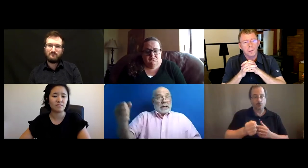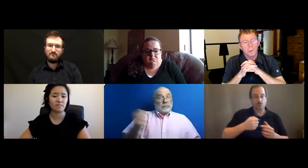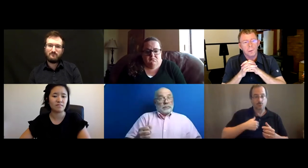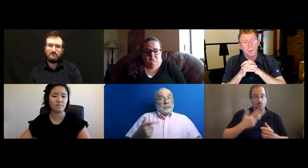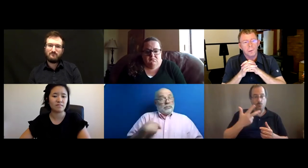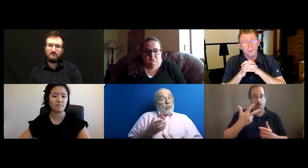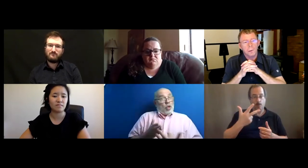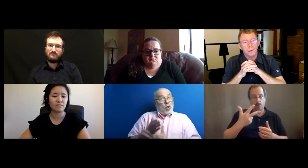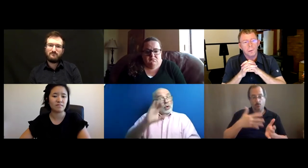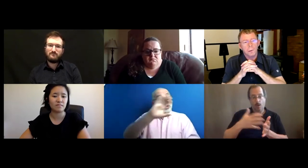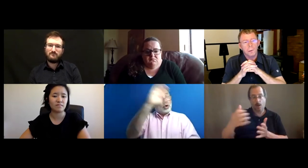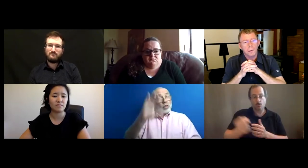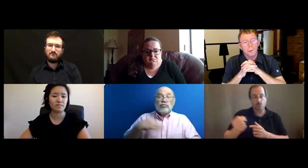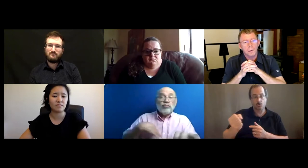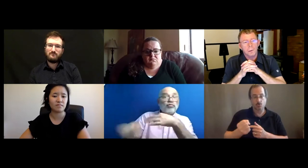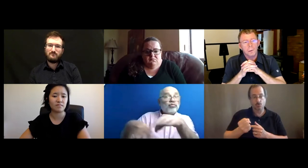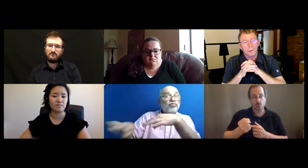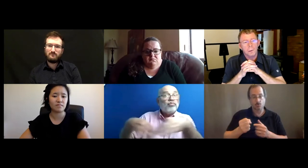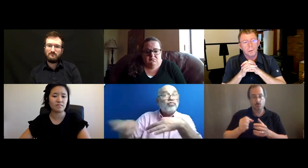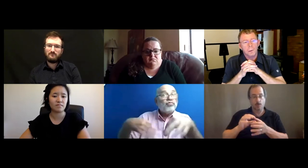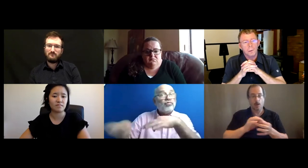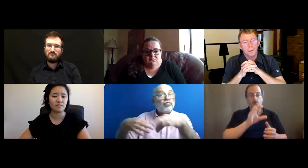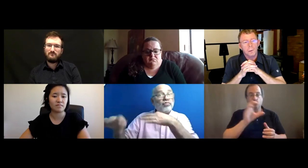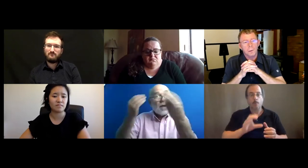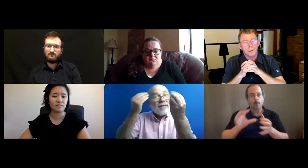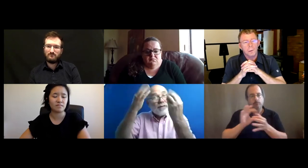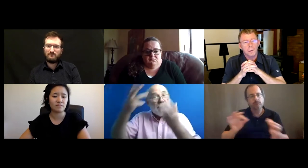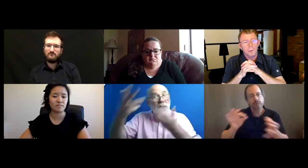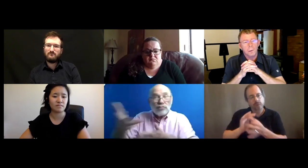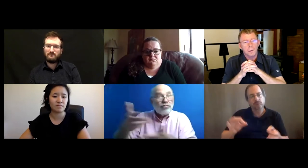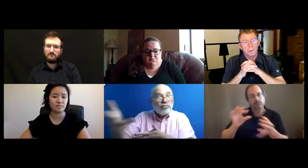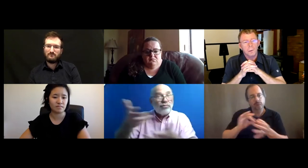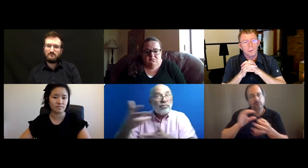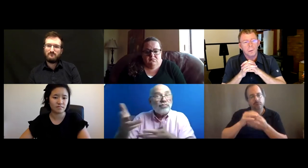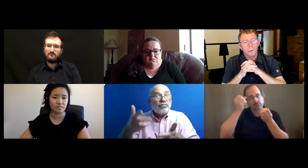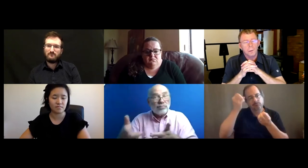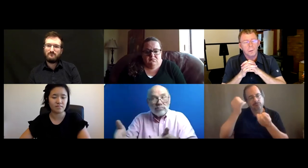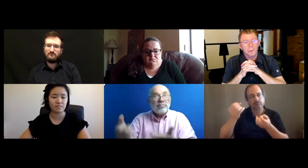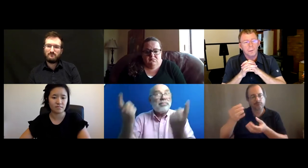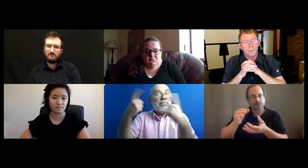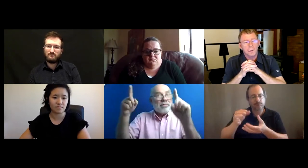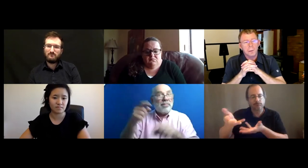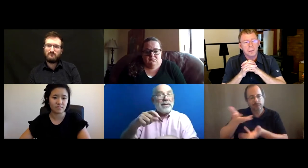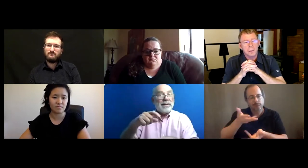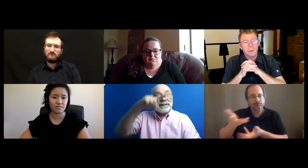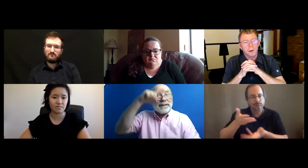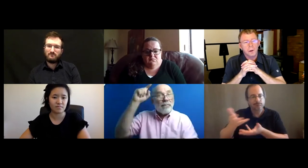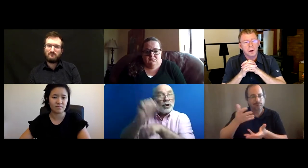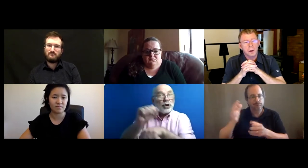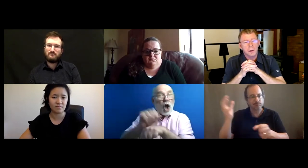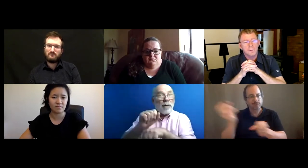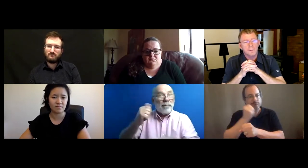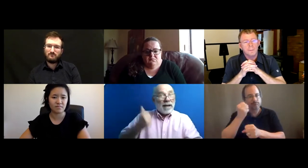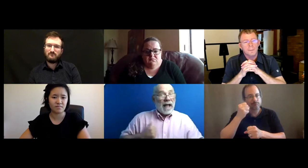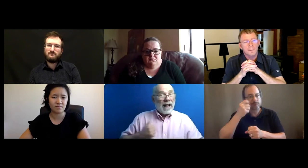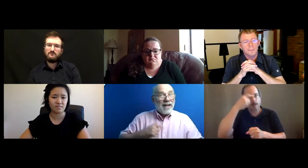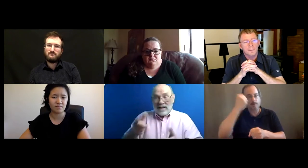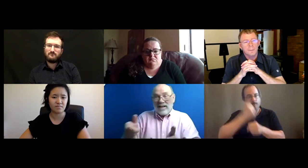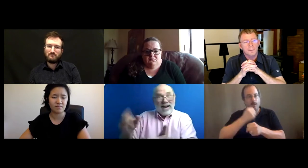unaware. I've taken on 3 students on placement, and we do it through Zoom, and it's working out quite well. And this